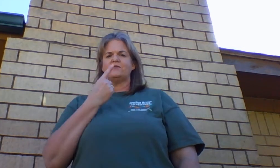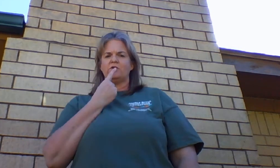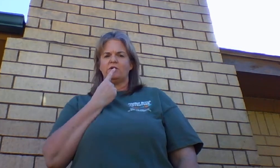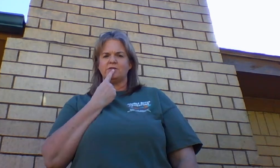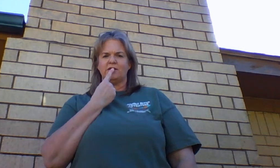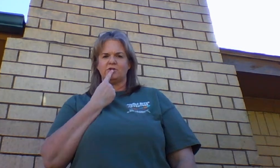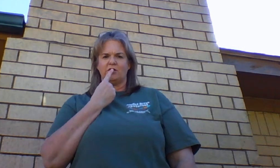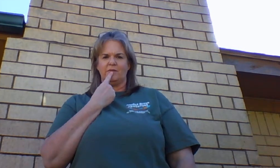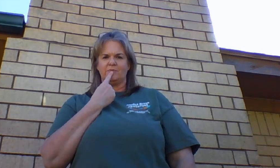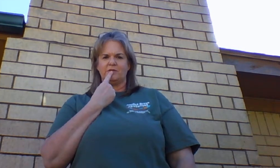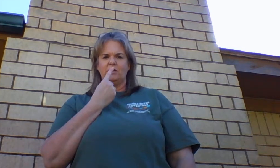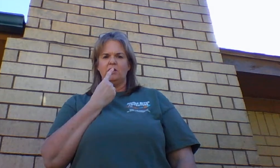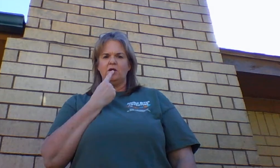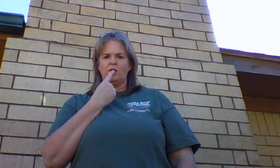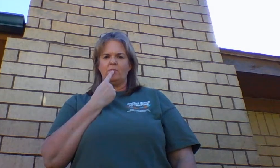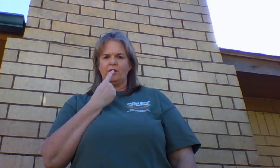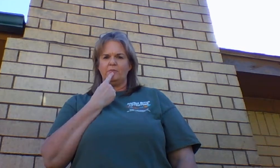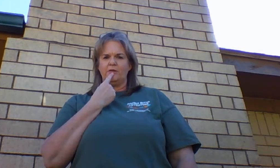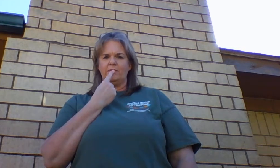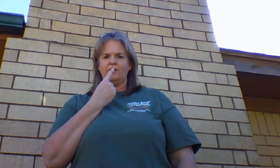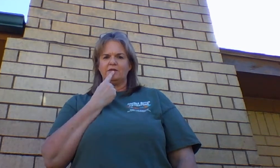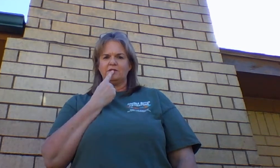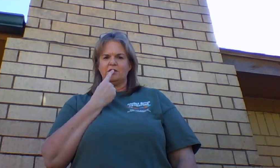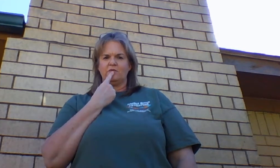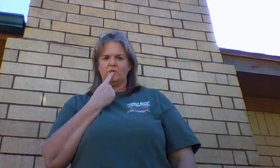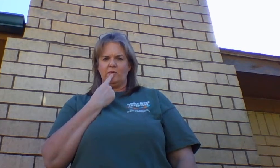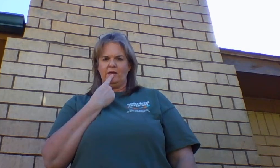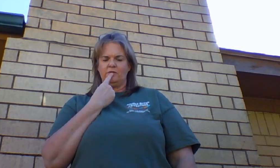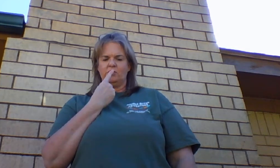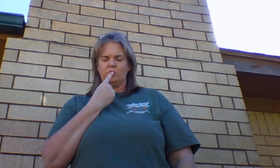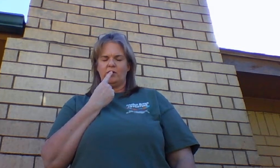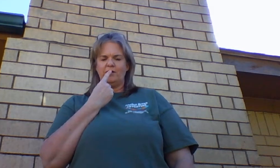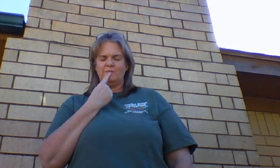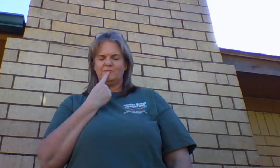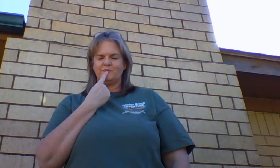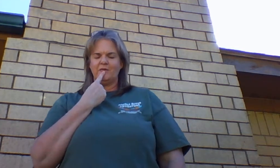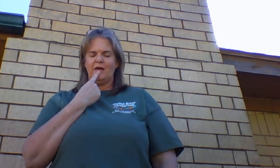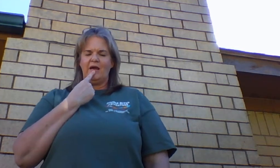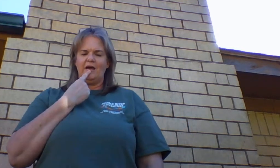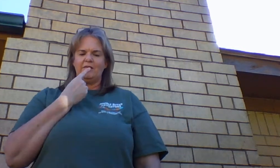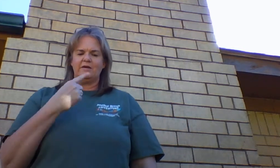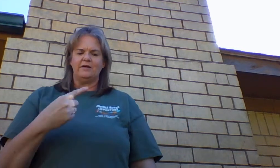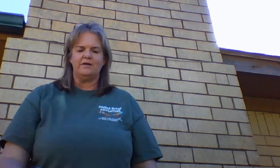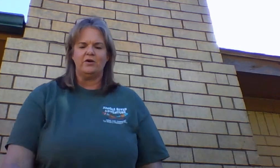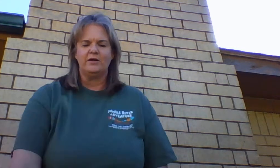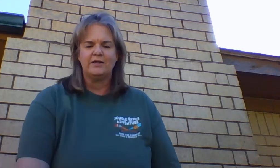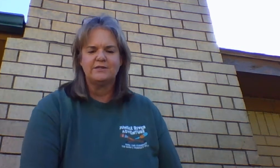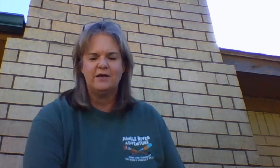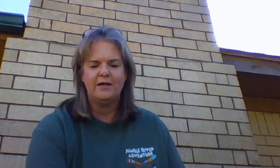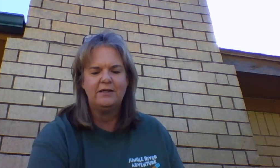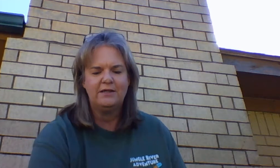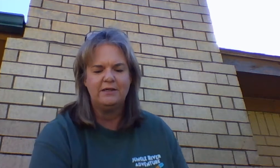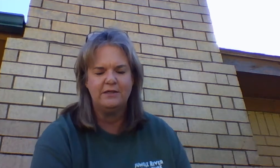and touch our lips, our bottom lip, and that's the sign for red. Red. And then our next sign